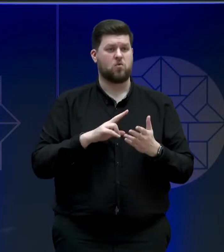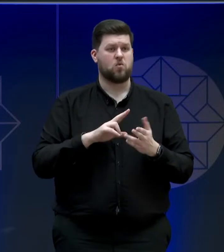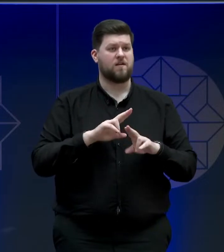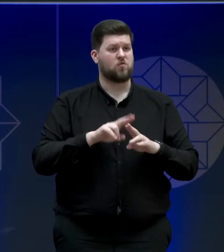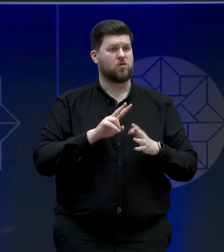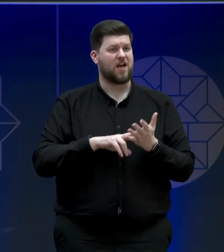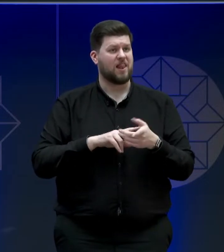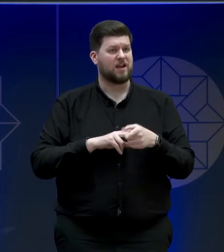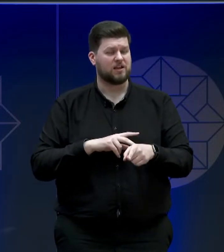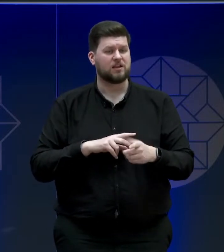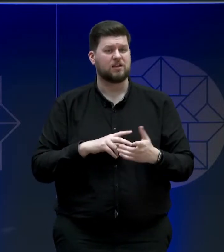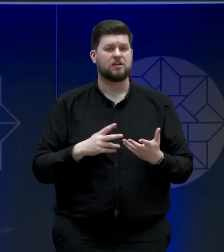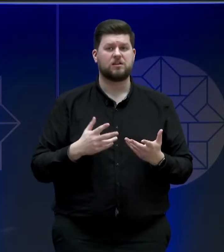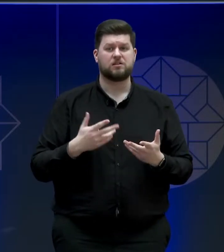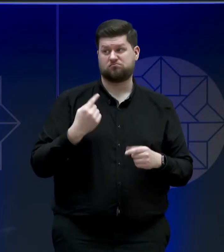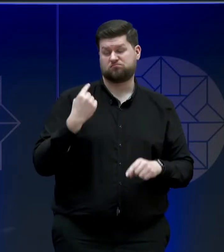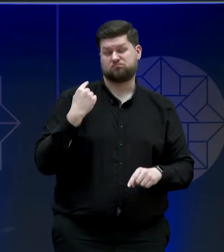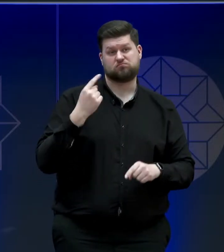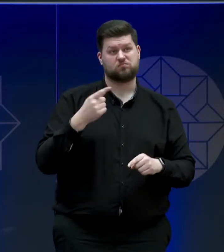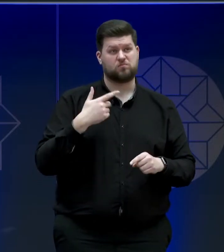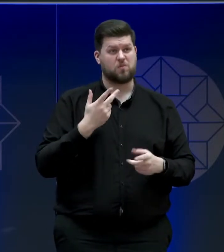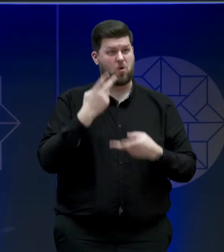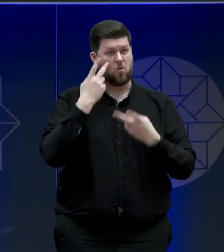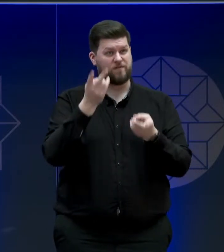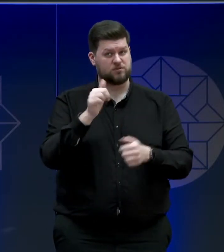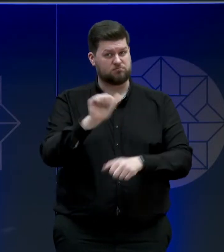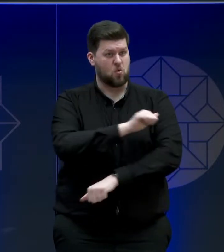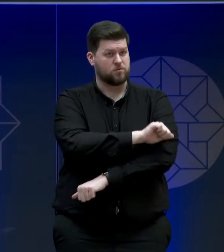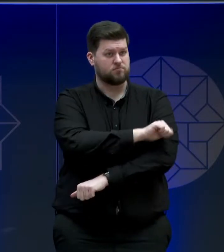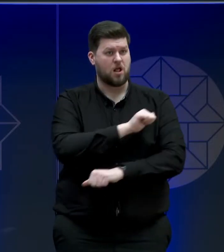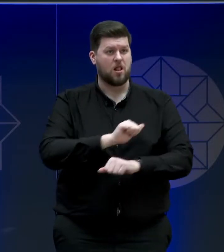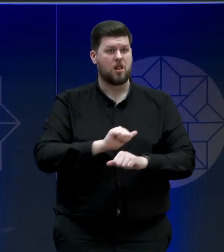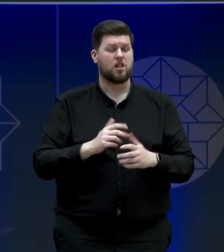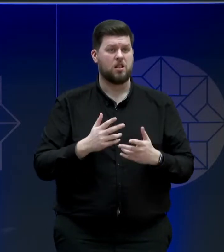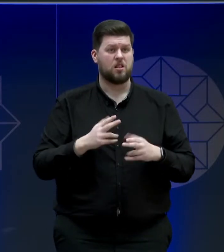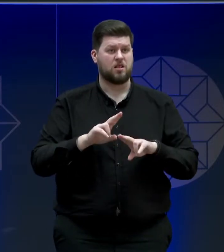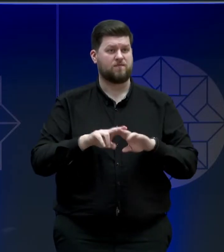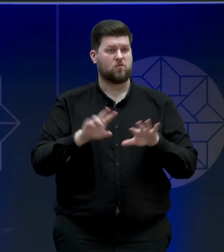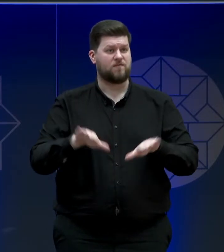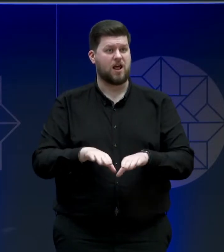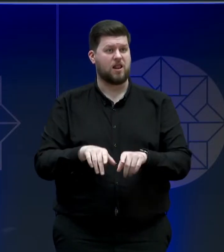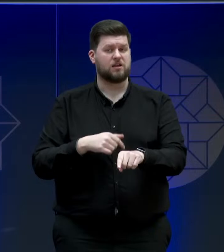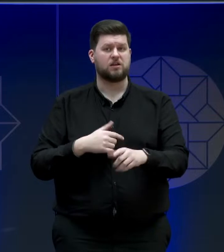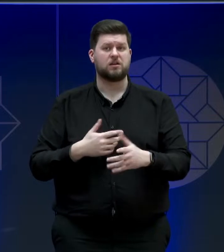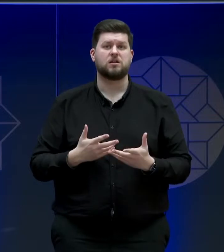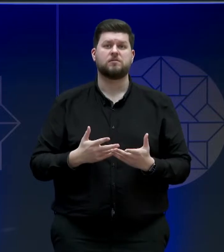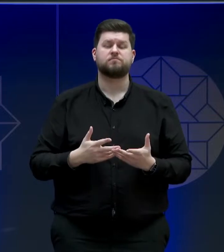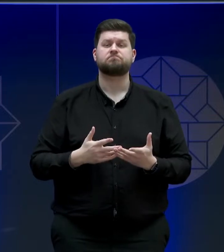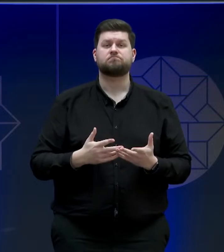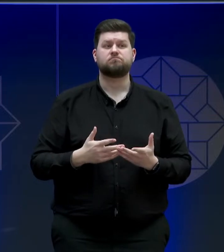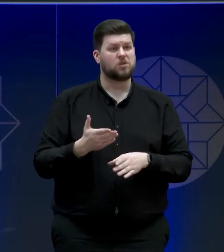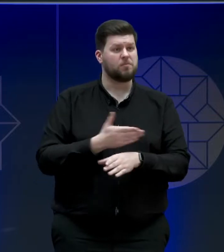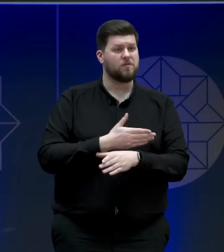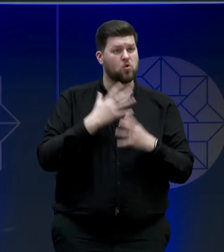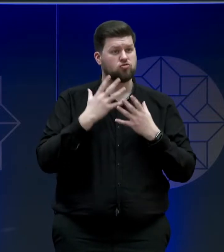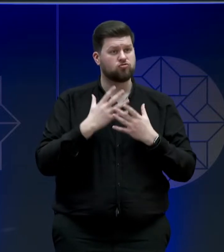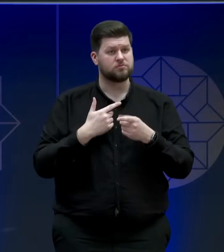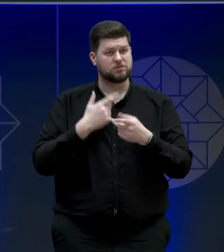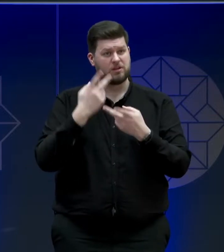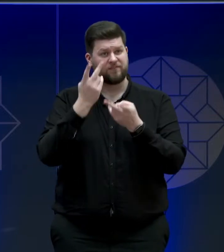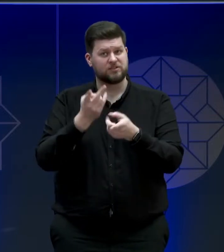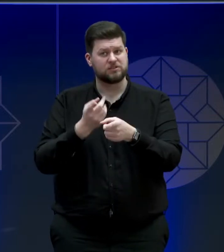Royal Hospital a few weeks ago, just before Christmas, and they had very